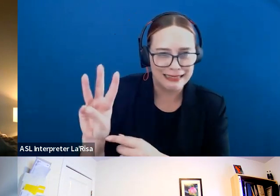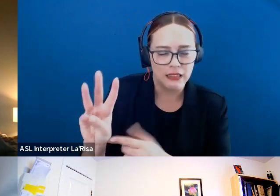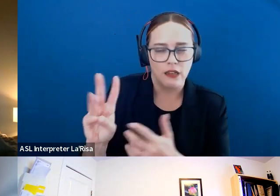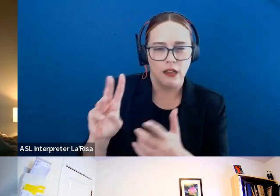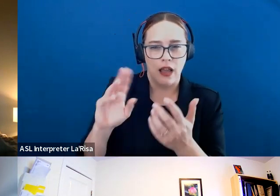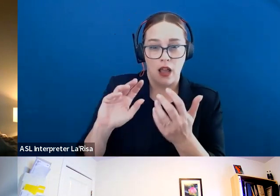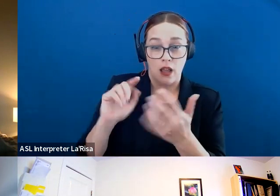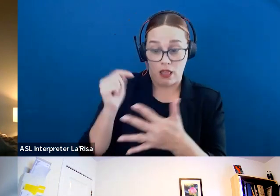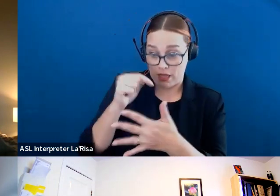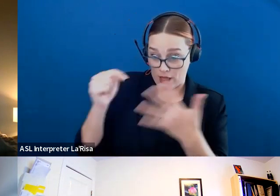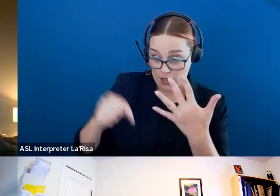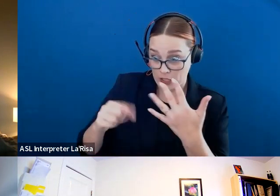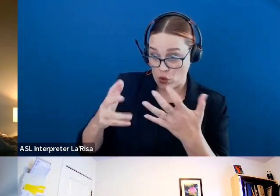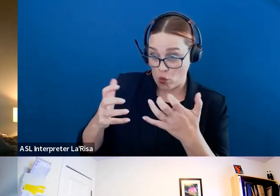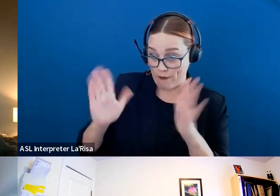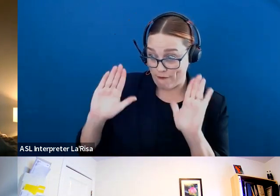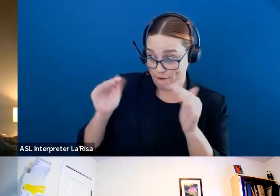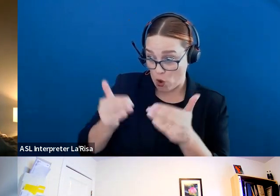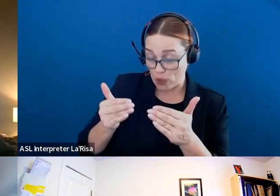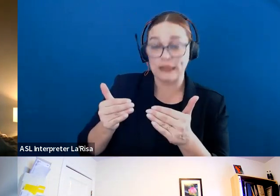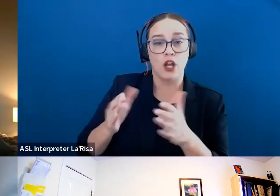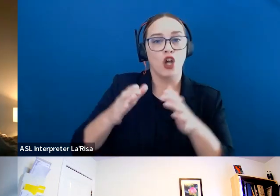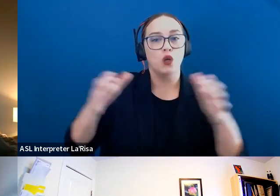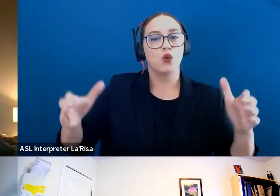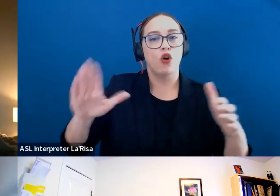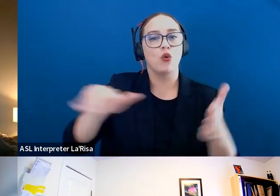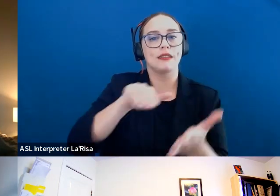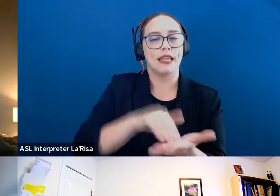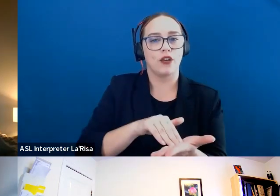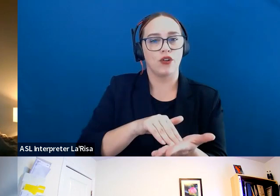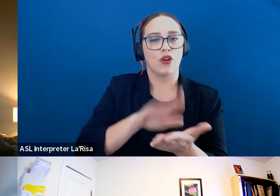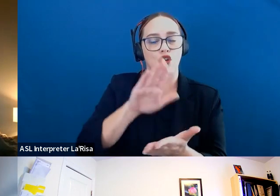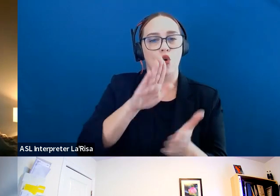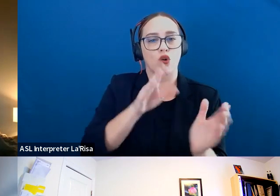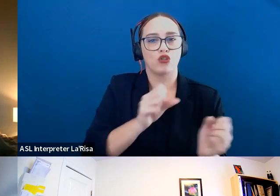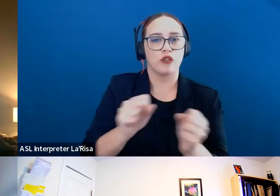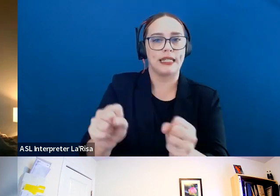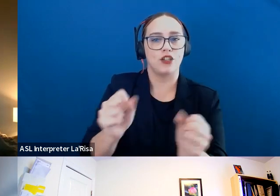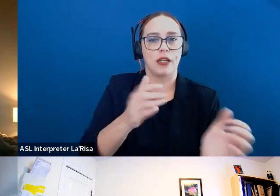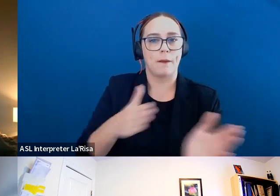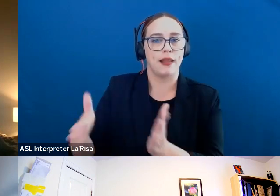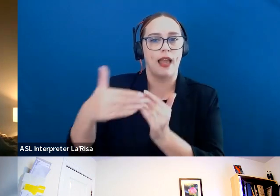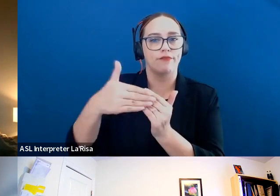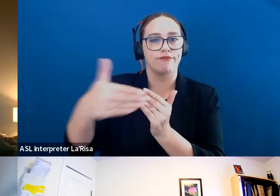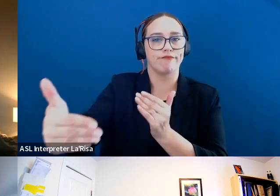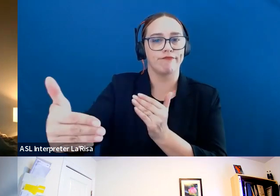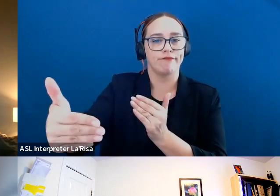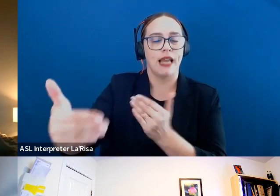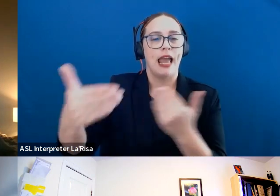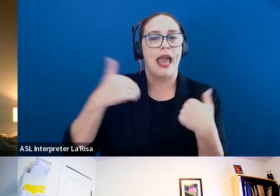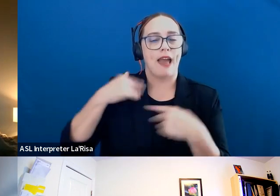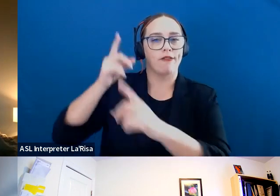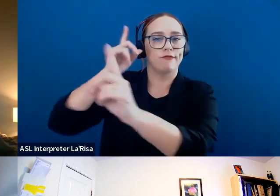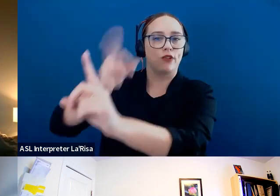becomes part of your annual plan or your strategic plan moving forward. And you have some intentionality and a roadmap of how to build your